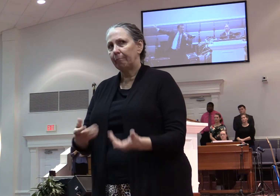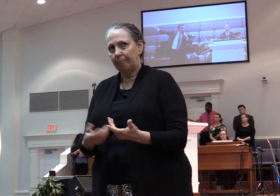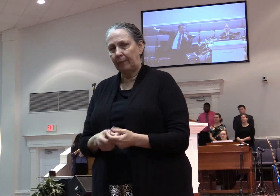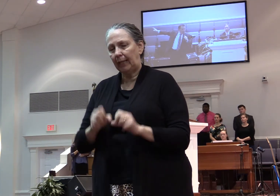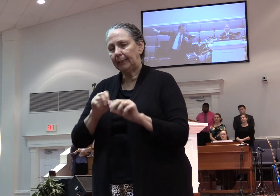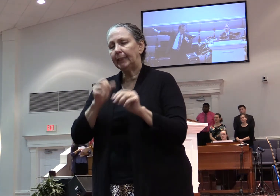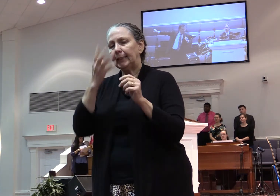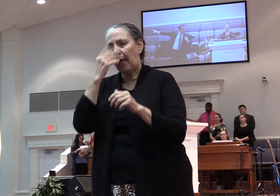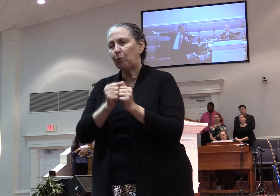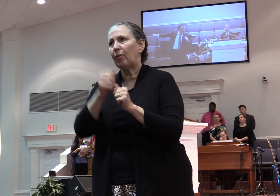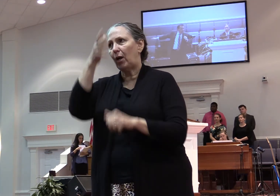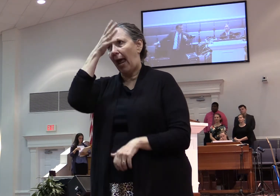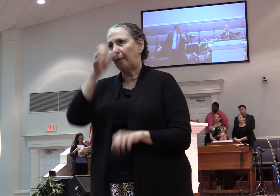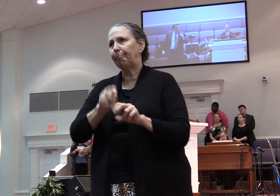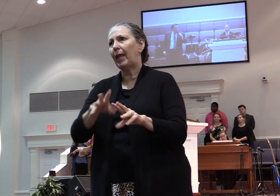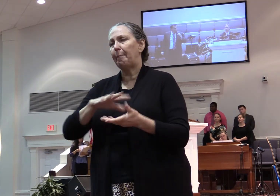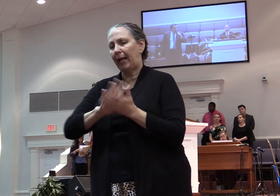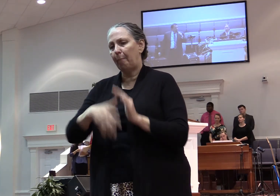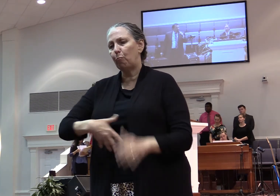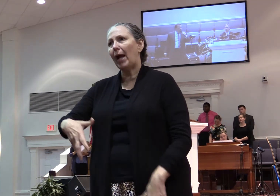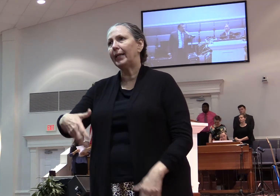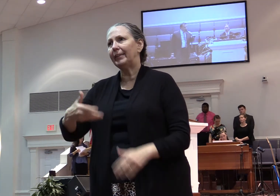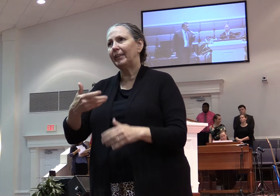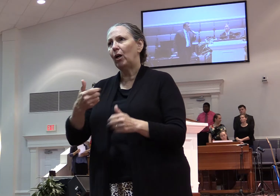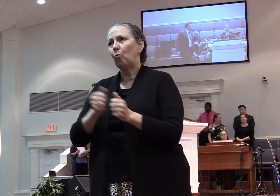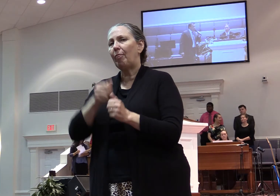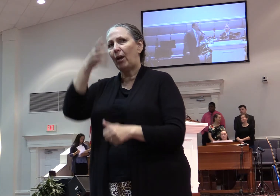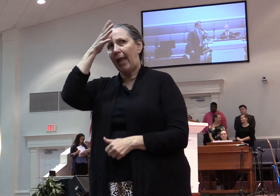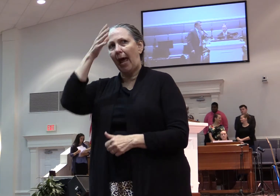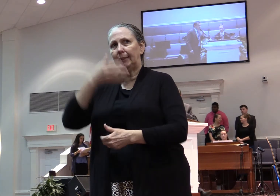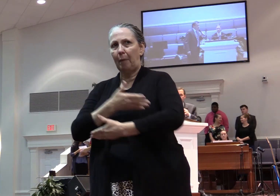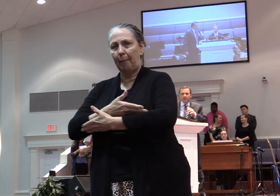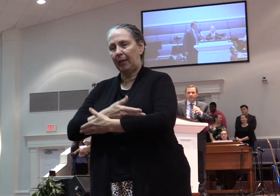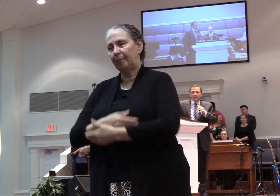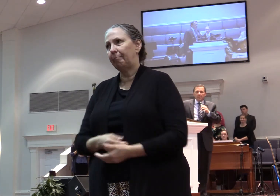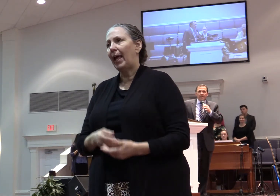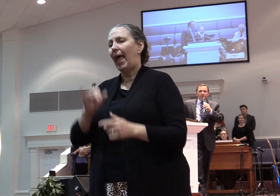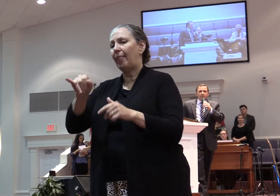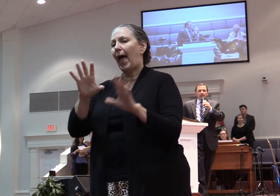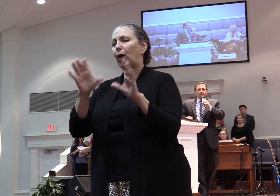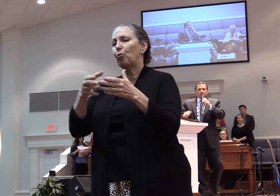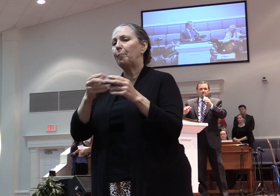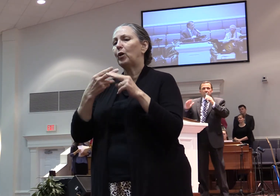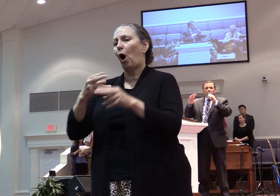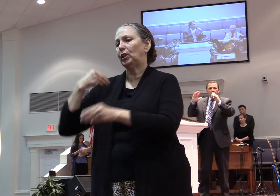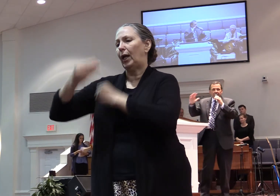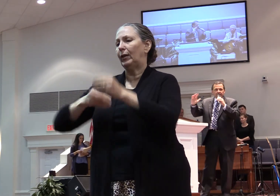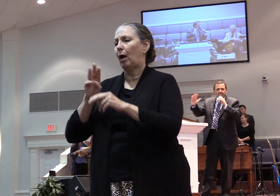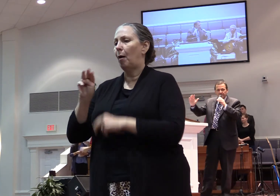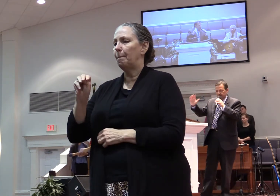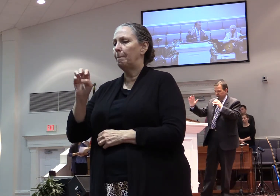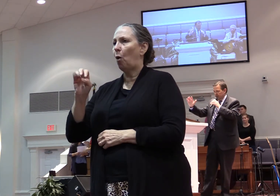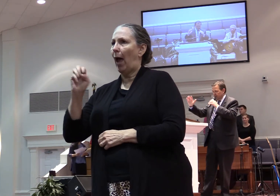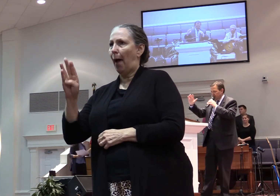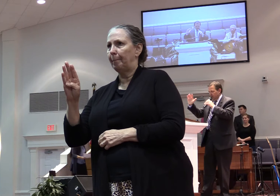own father. Maybe the Moabites would have never been birthed. Had somebody just been